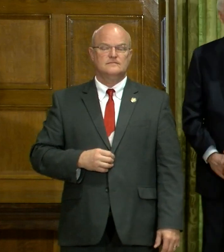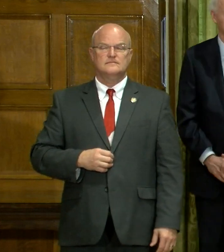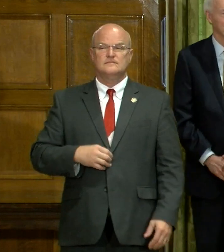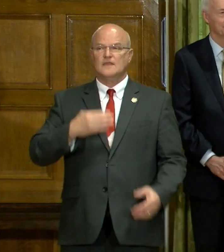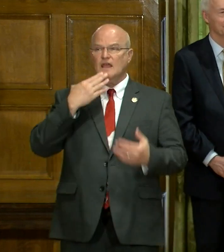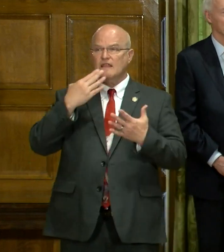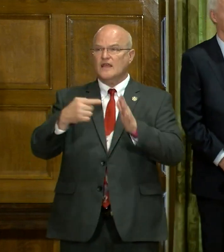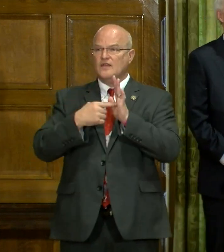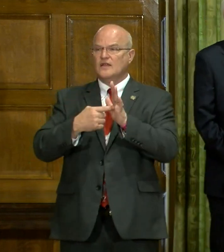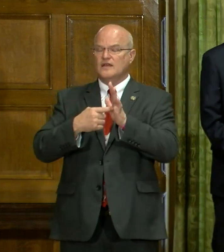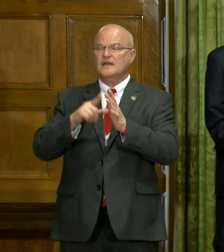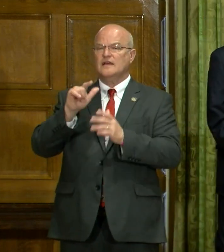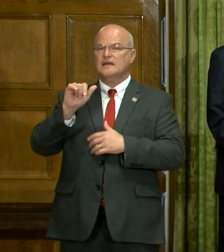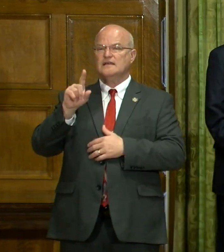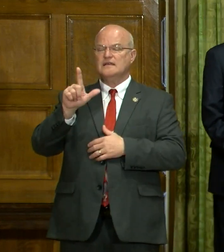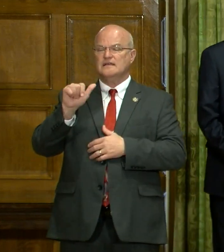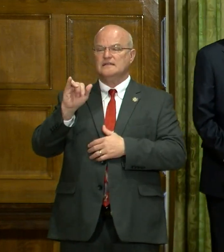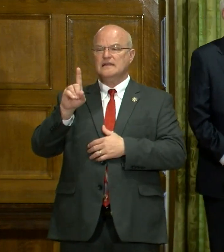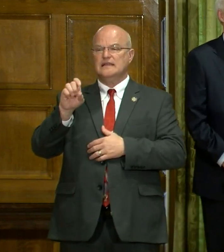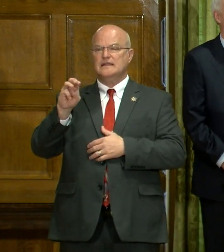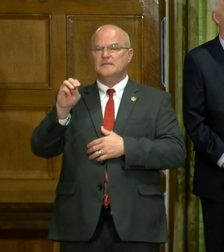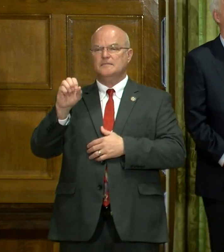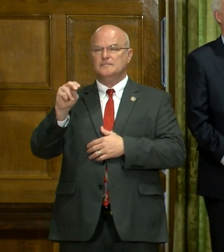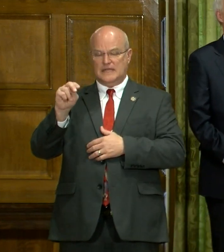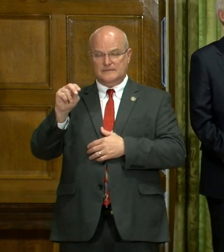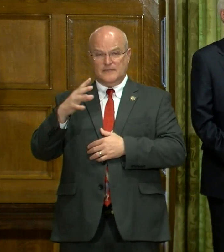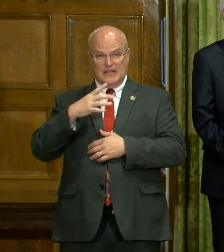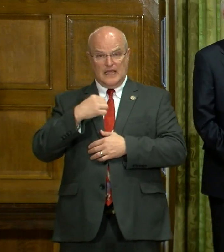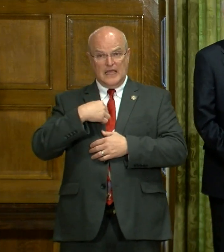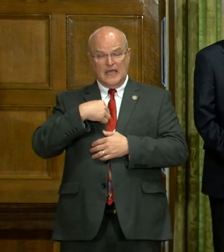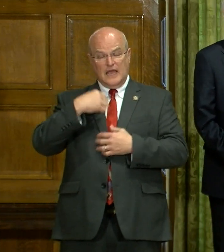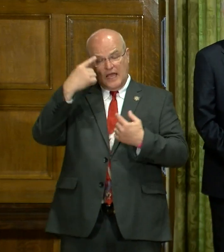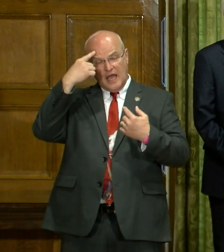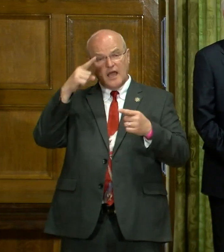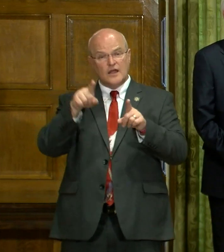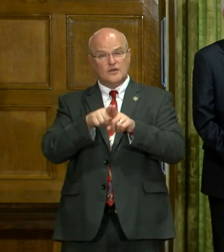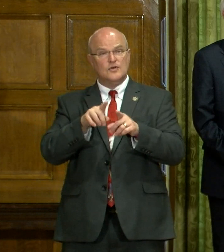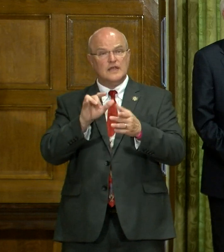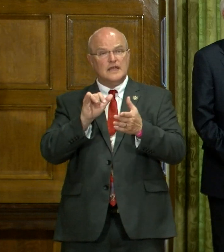Yes, thank you, Representative Lademan, and Governor, I agree that